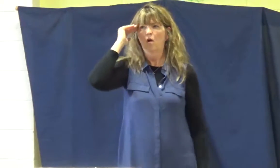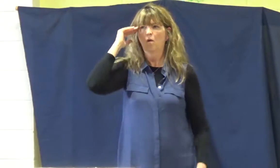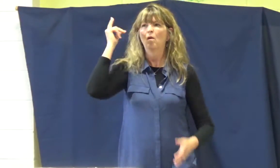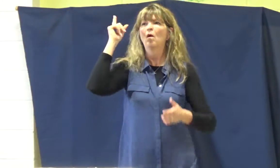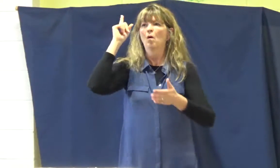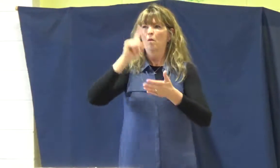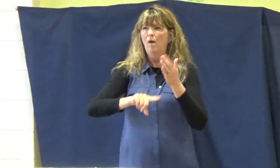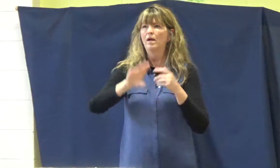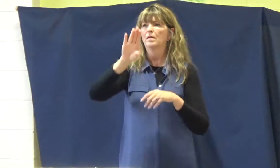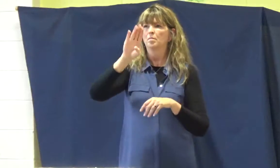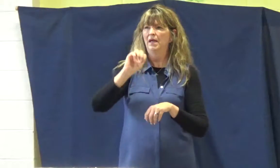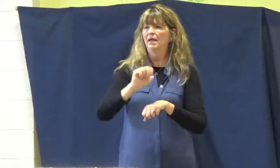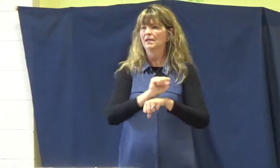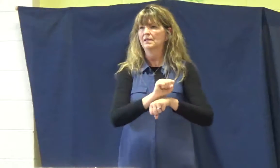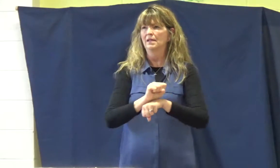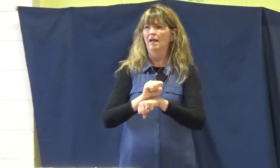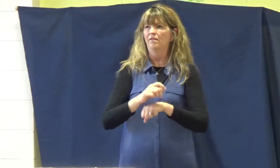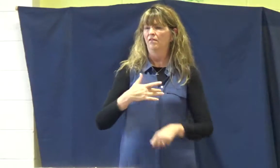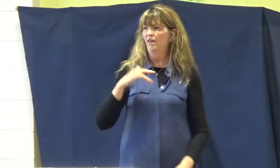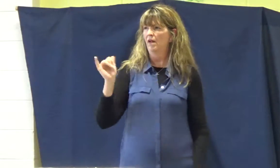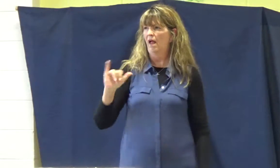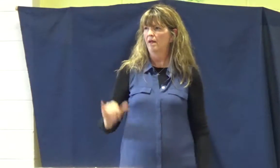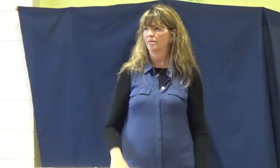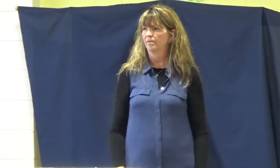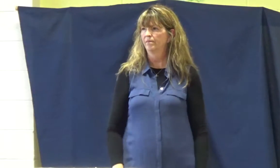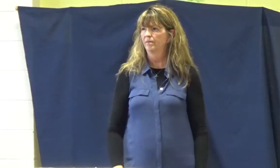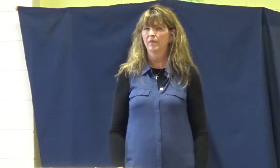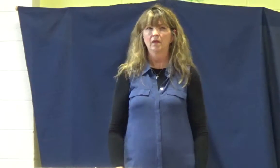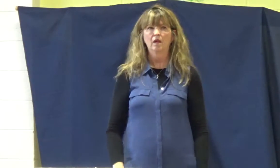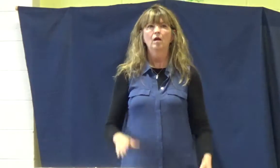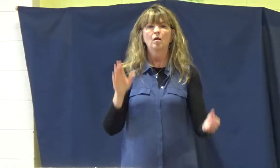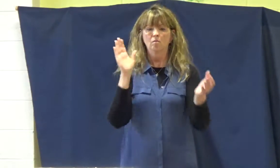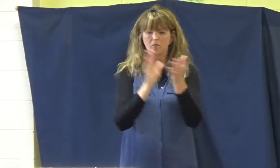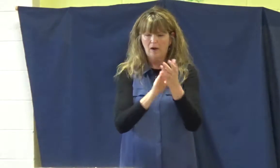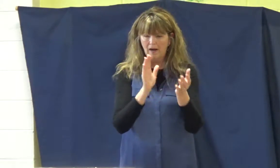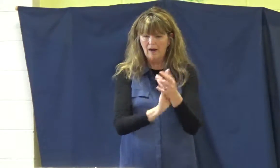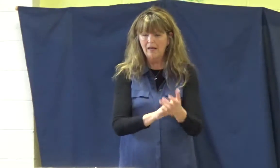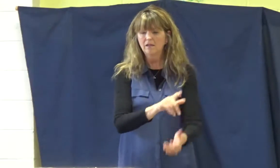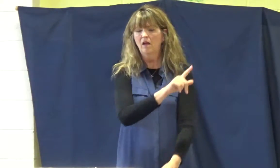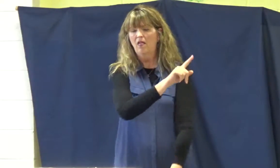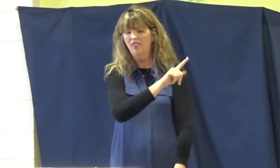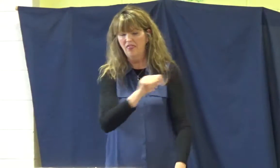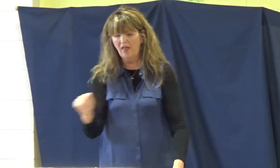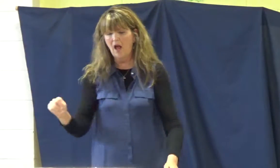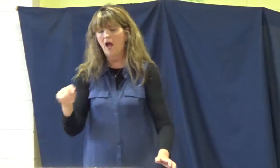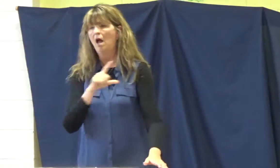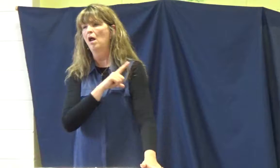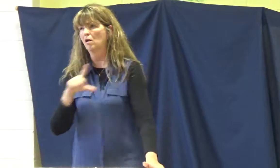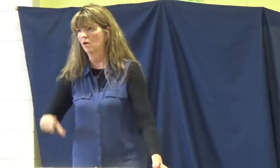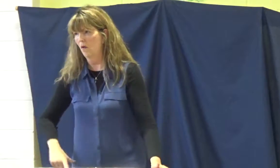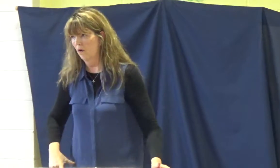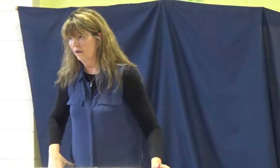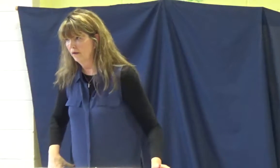We will never know what it's like to be a slave. Praise the Lord.